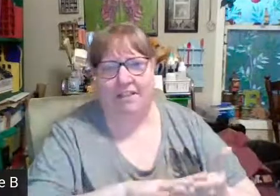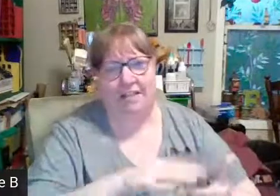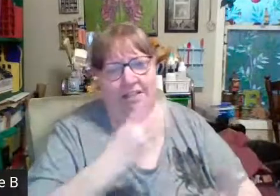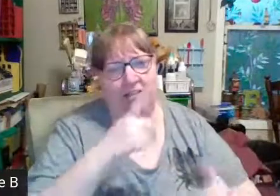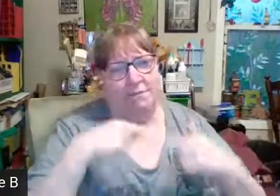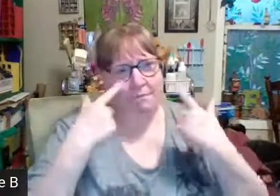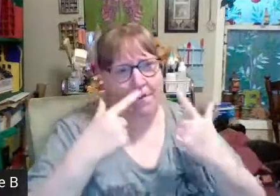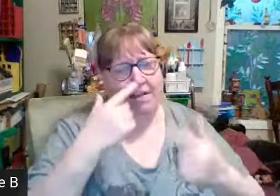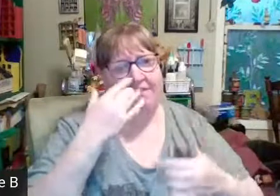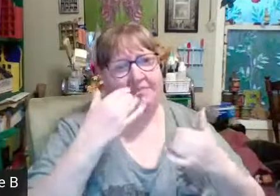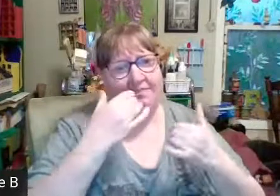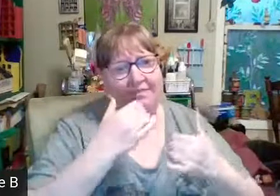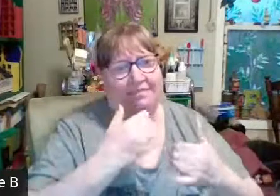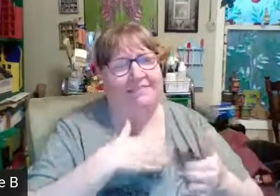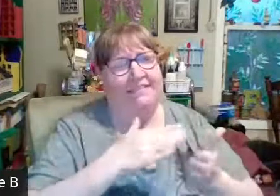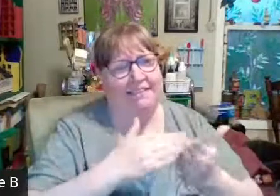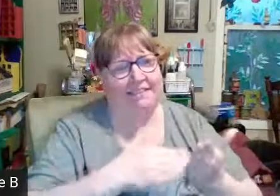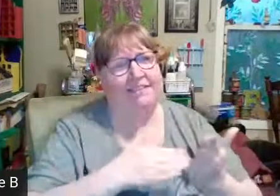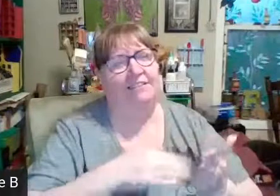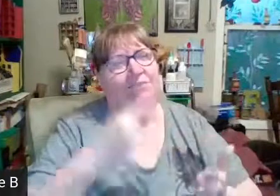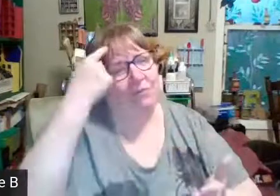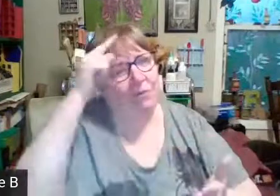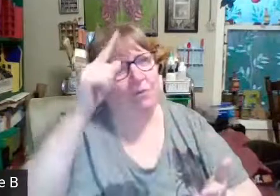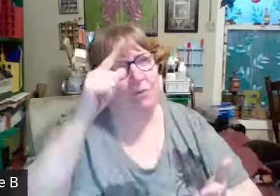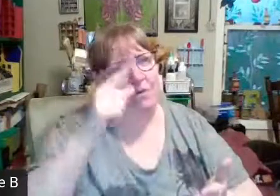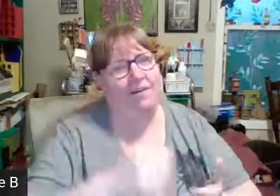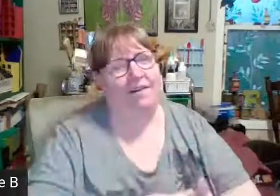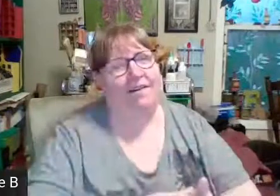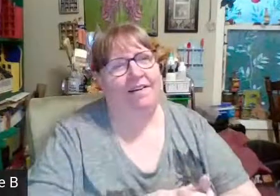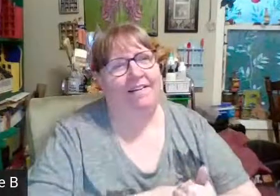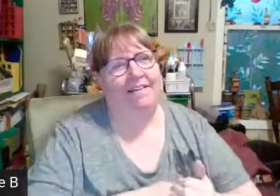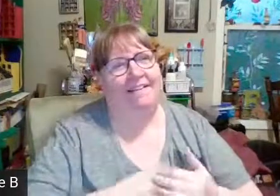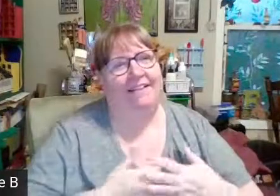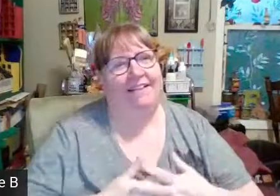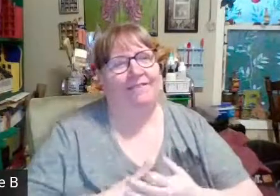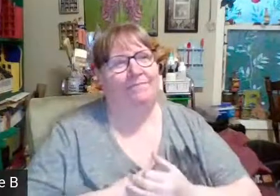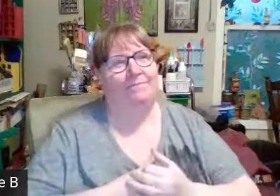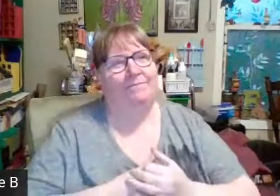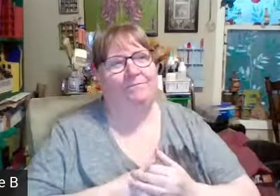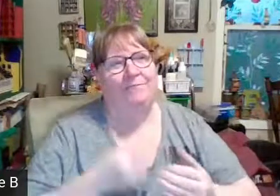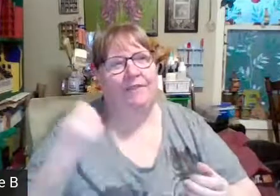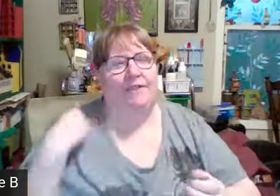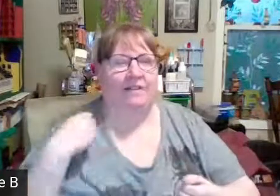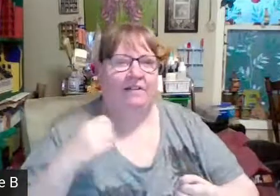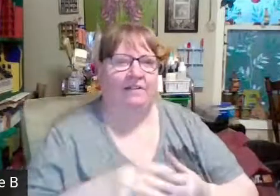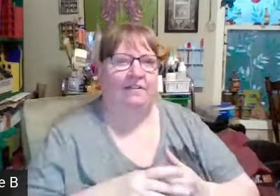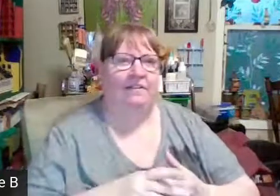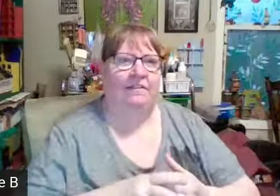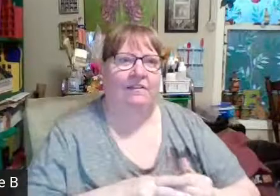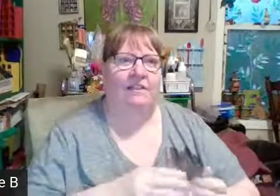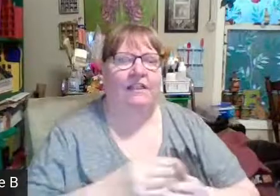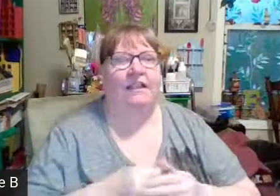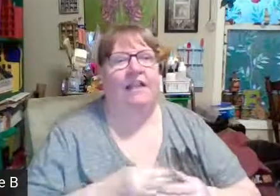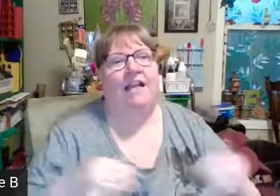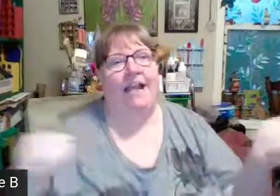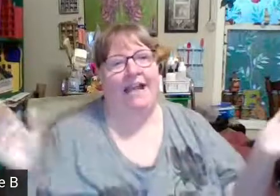hardest. But I just want to put the angels out there in how the smile list works for them too. I was going to say that too